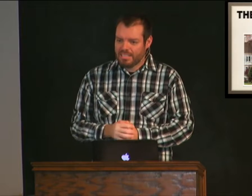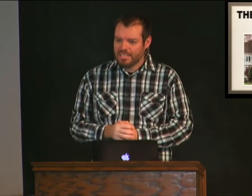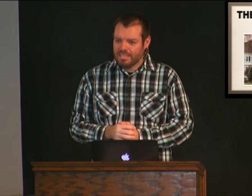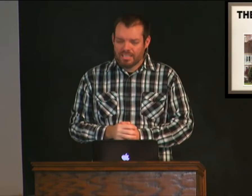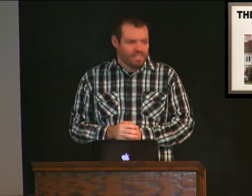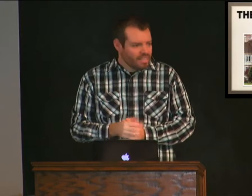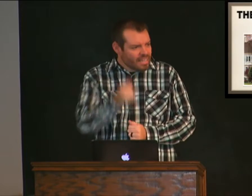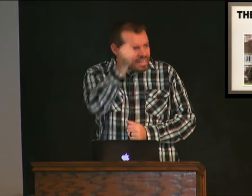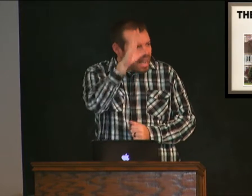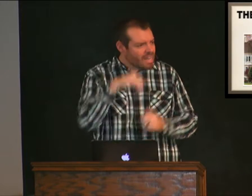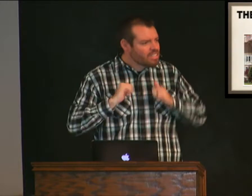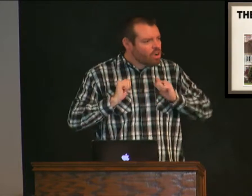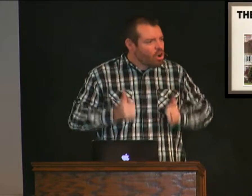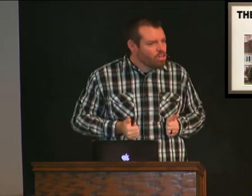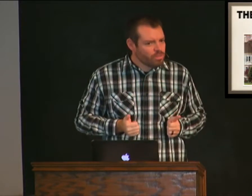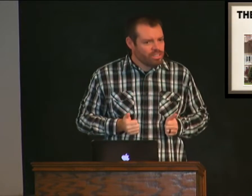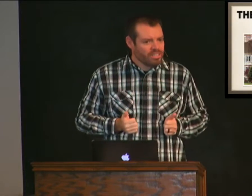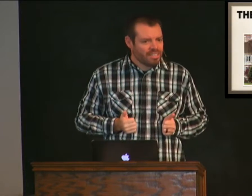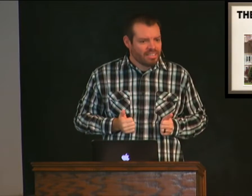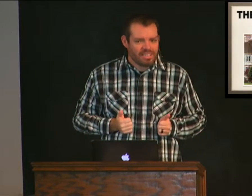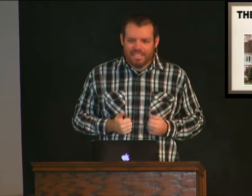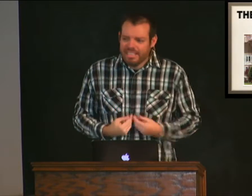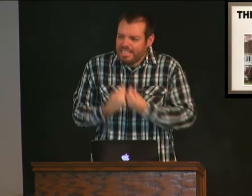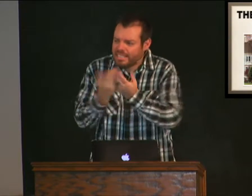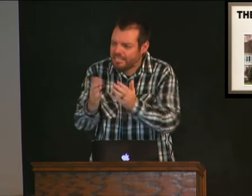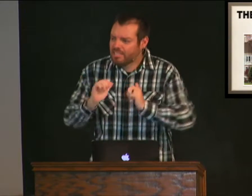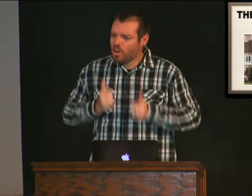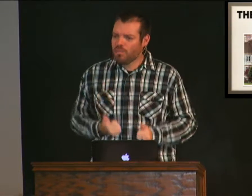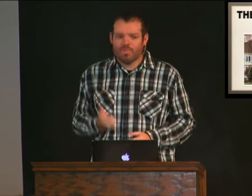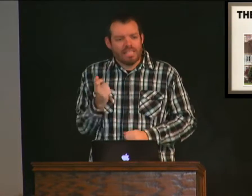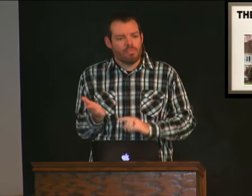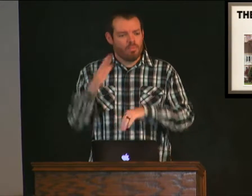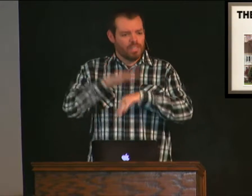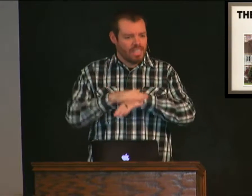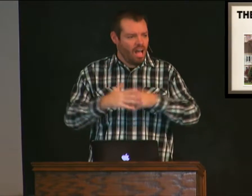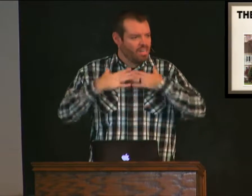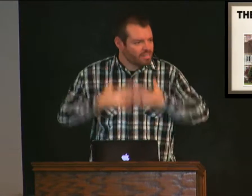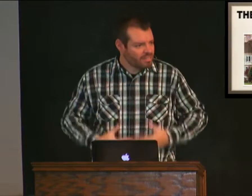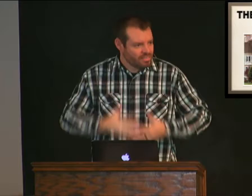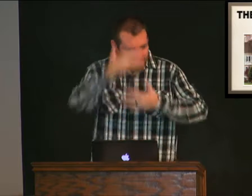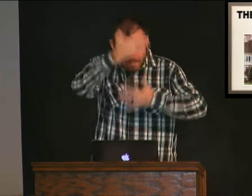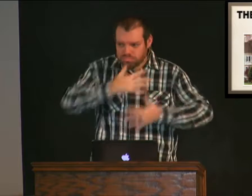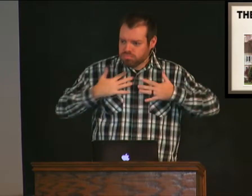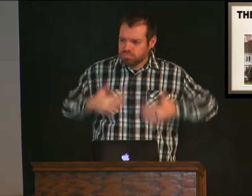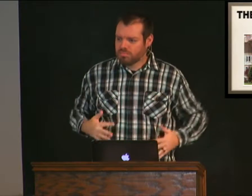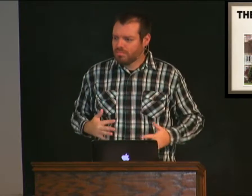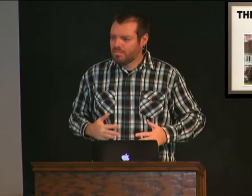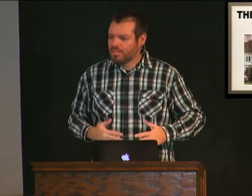weapons. God has the armor. He's given us the armor. We need to put it on